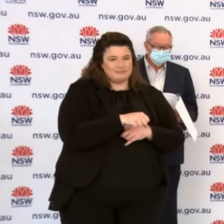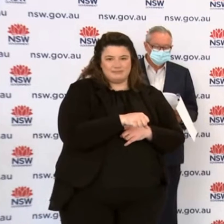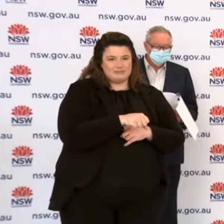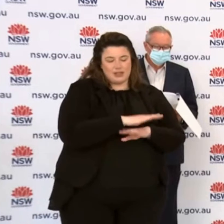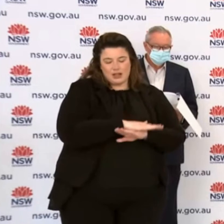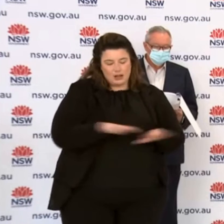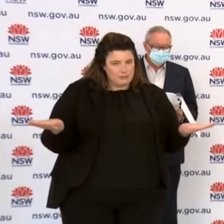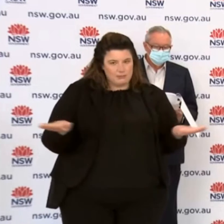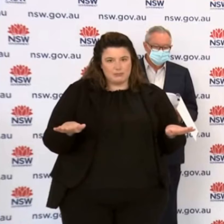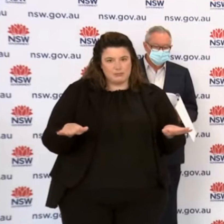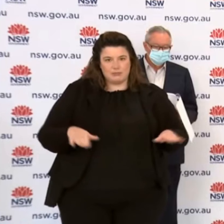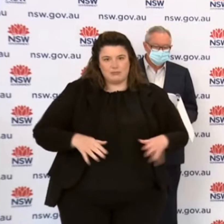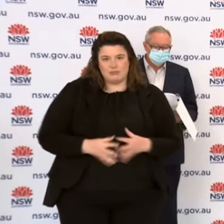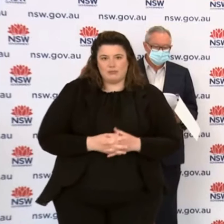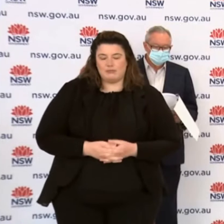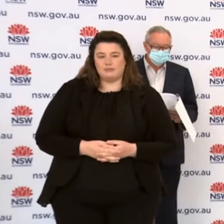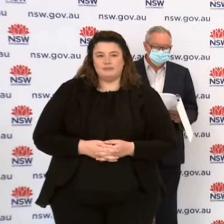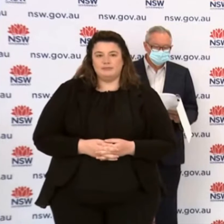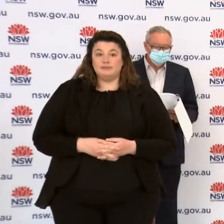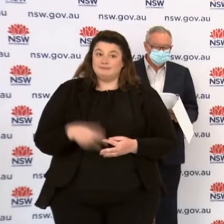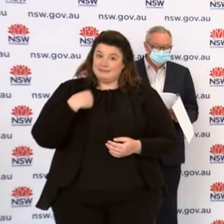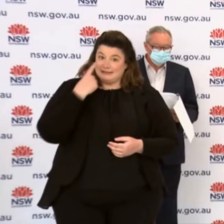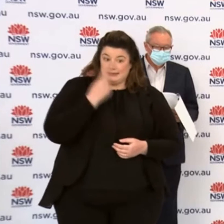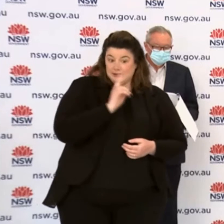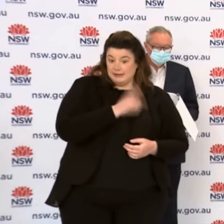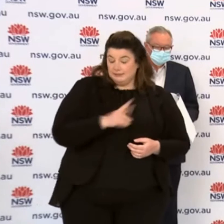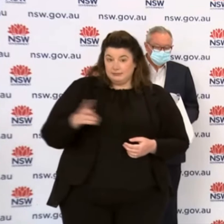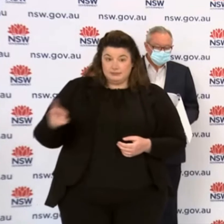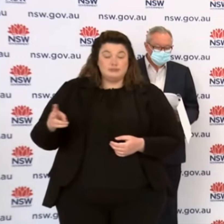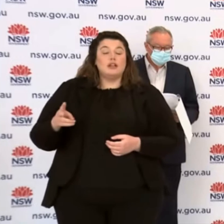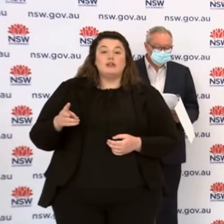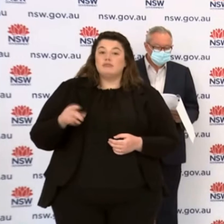want people to do. And in fact, what we've seen in and around